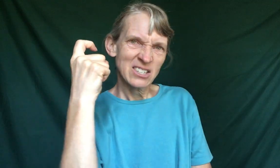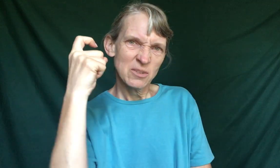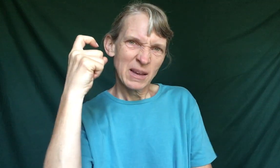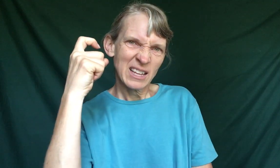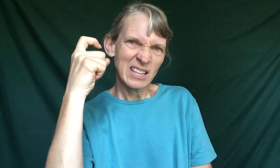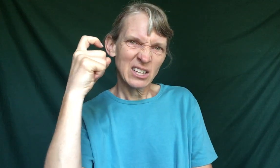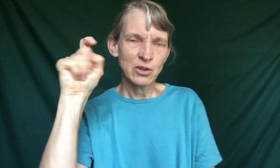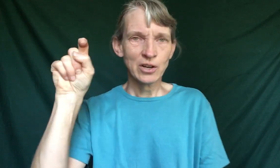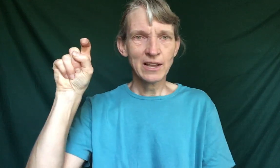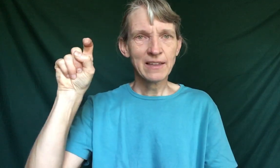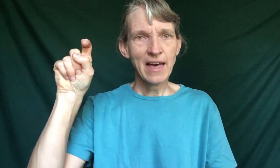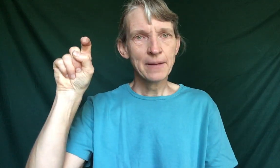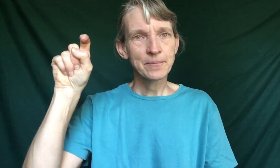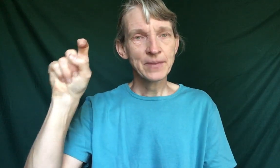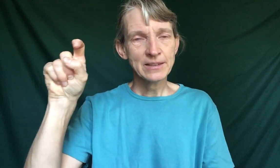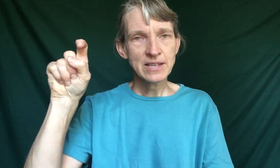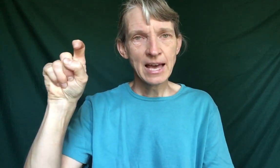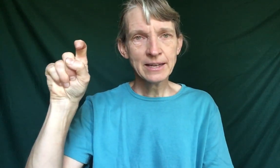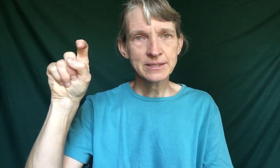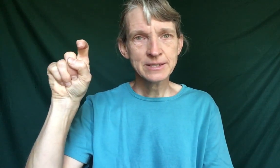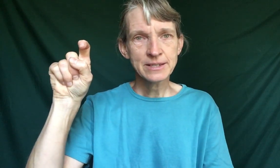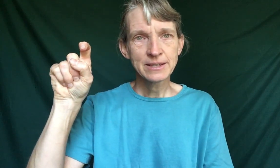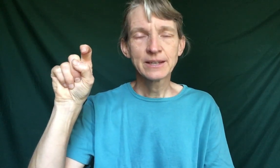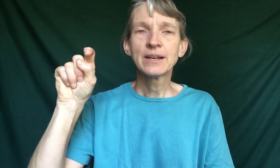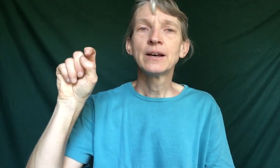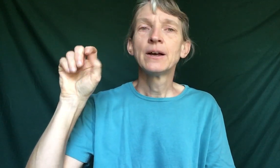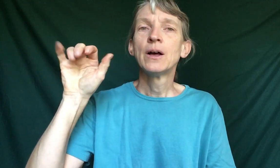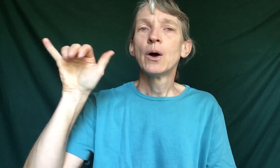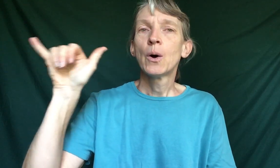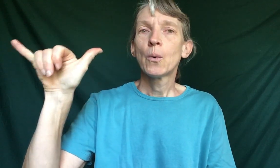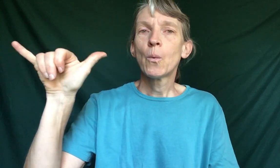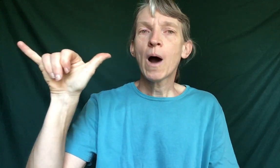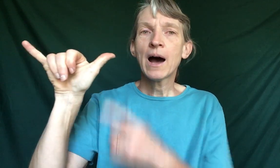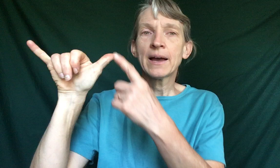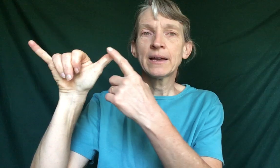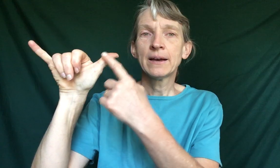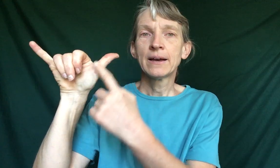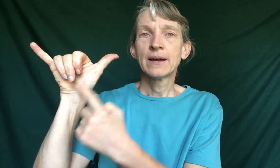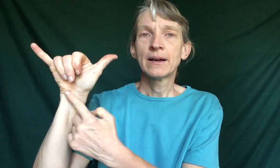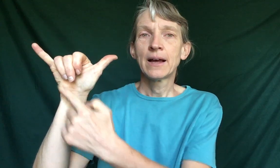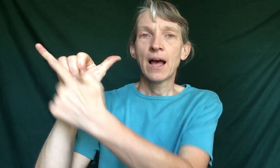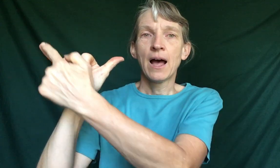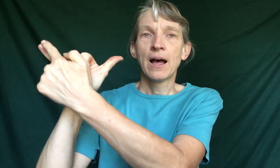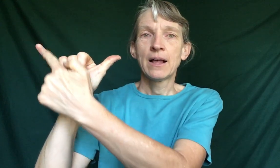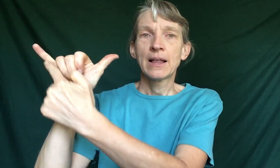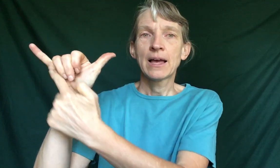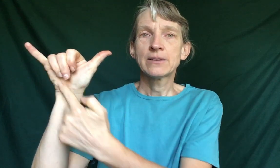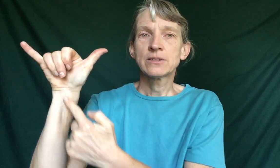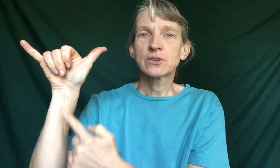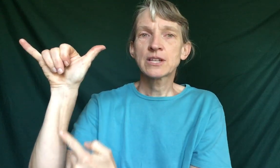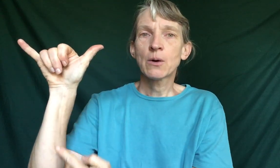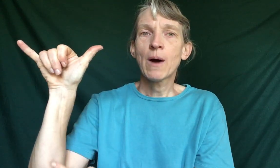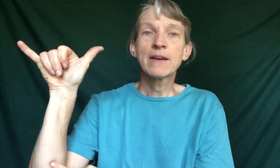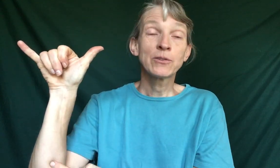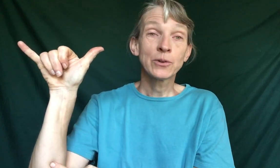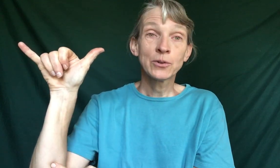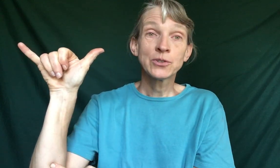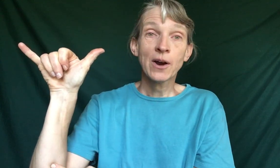You make like a little hook like that. That's an X. Y looks like a Y if you include your